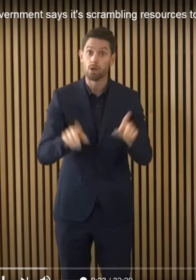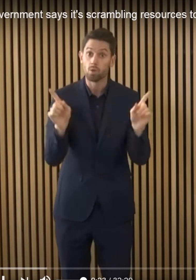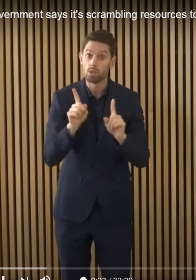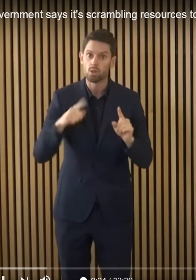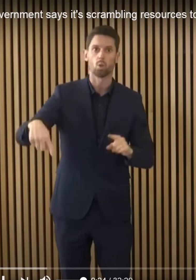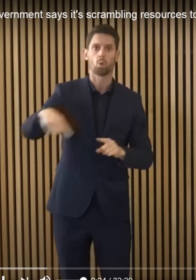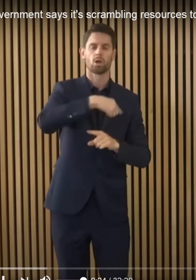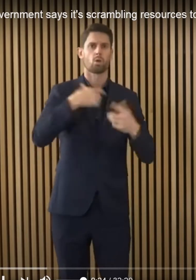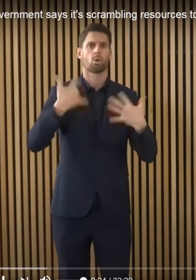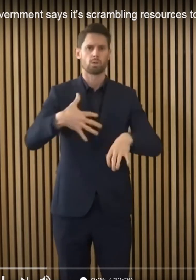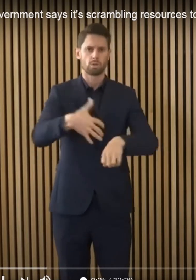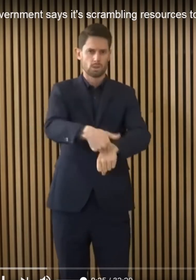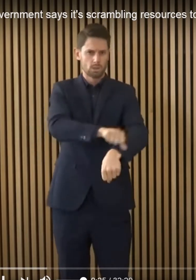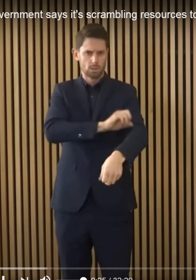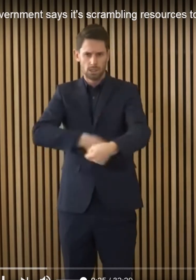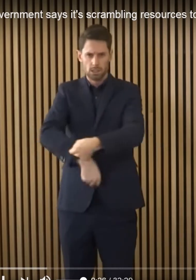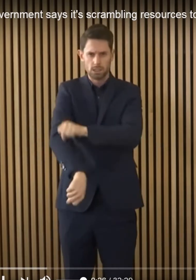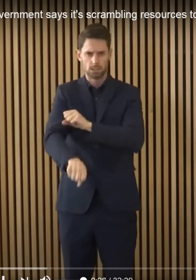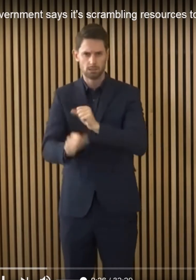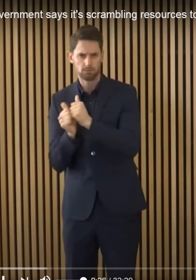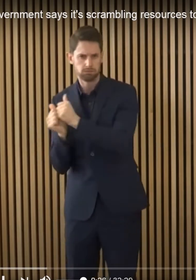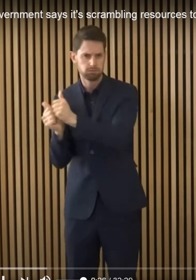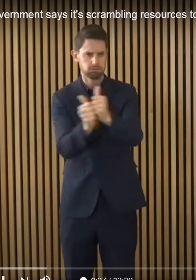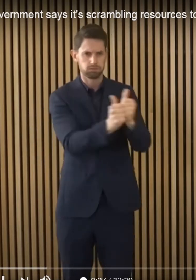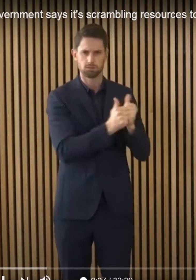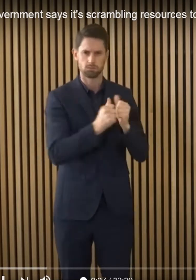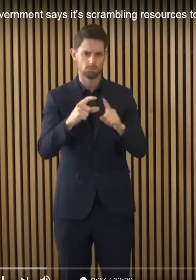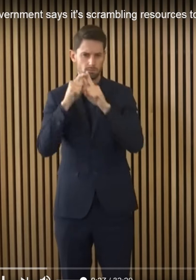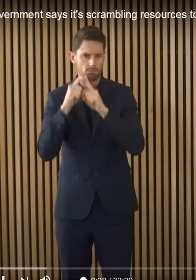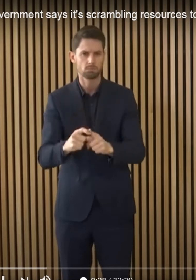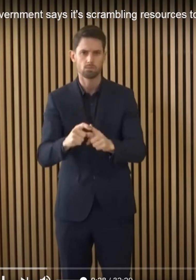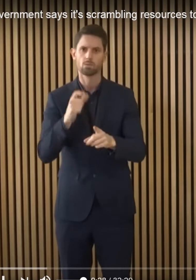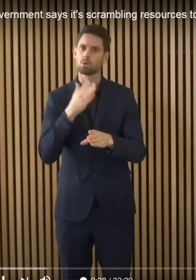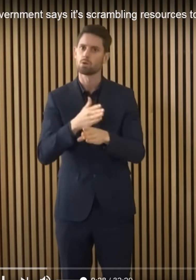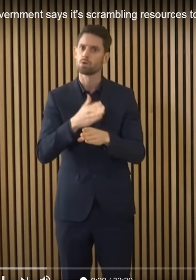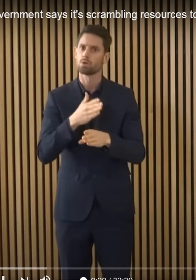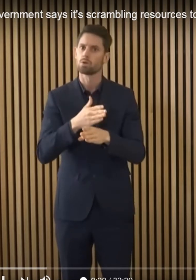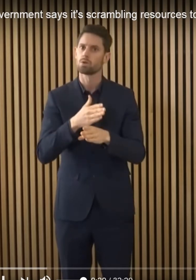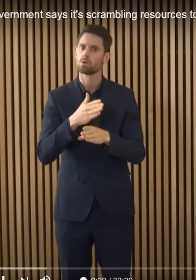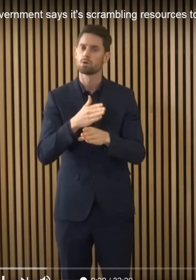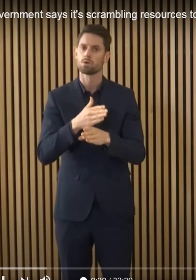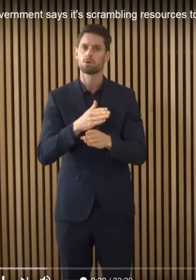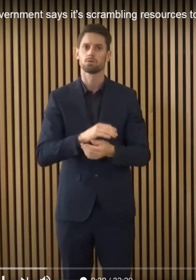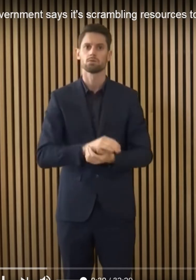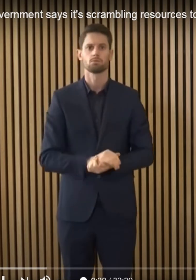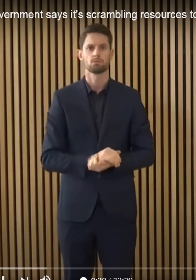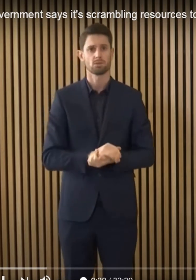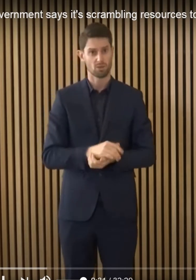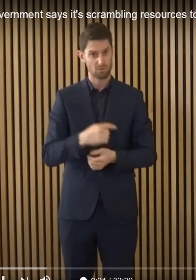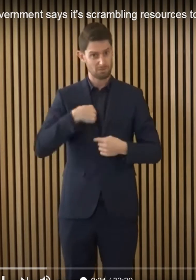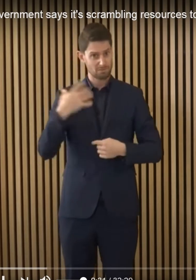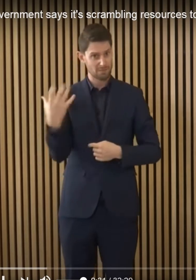in cooperation and protection for and in relation to our beautiful older